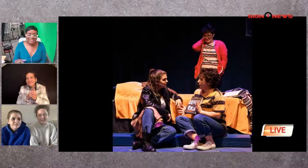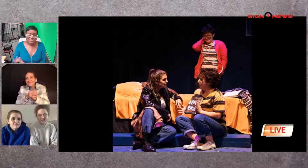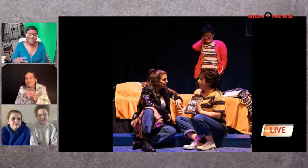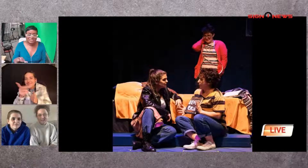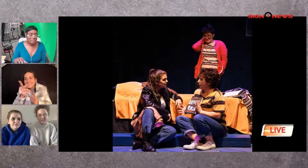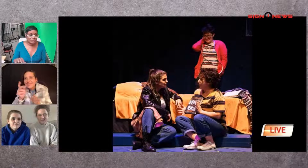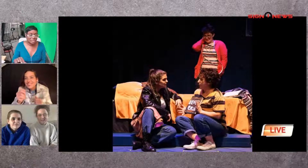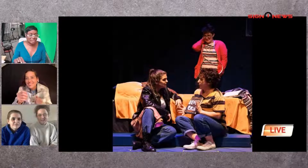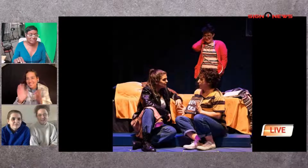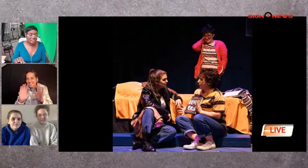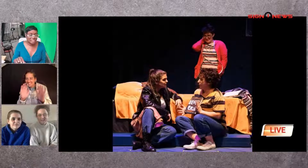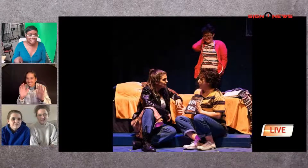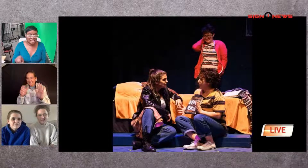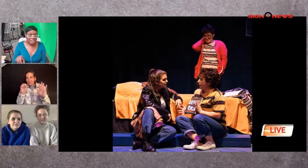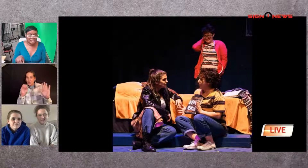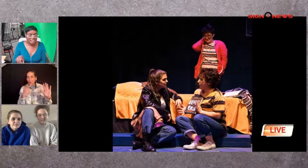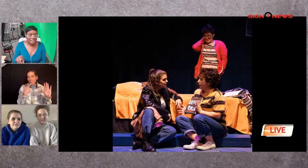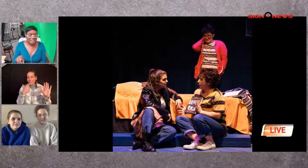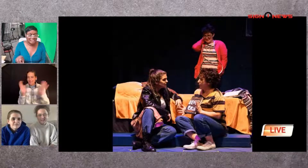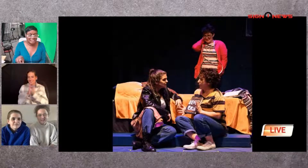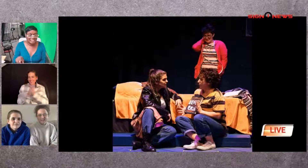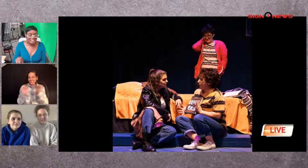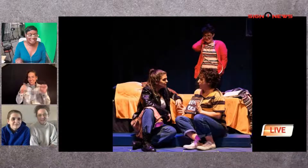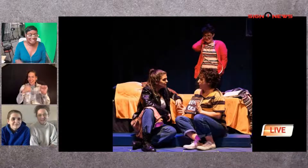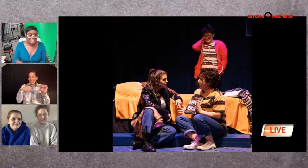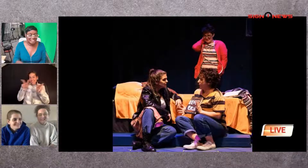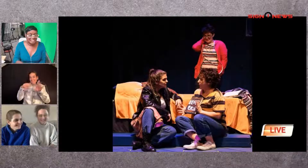how you guys are communicating on stage? Can you guys see